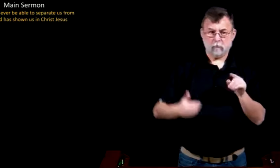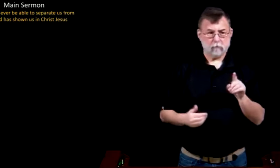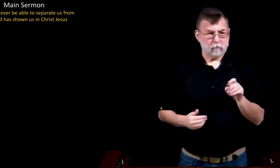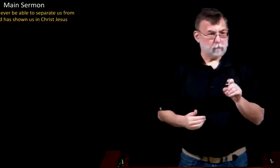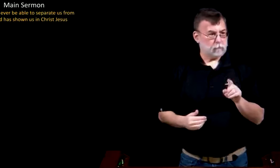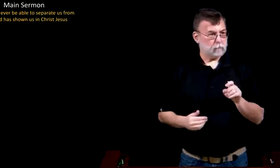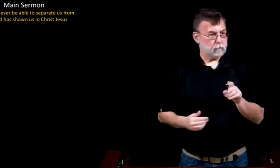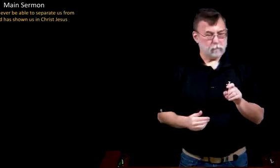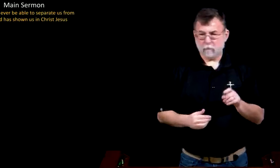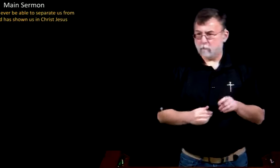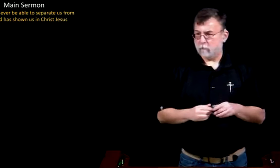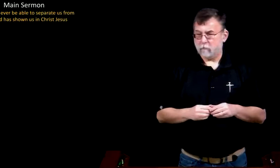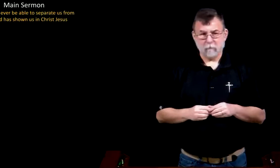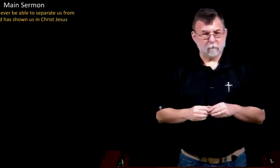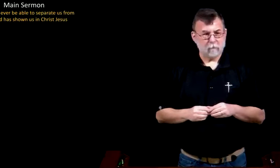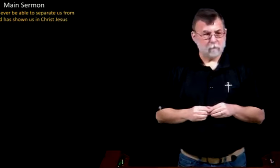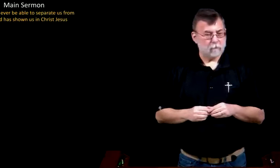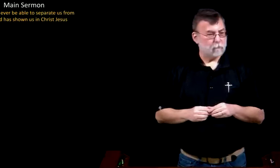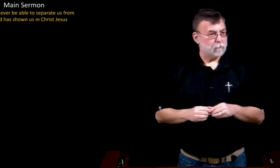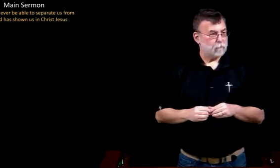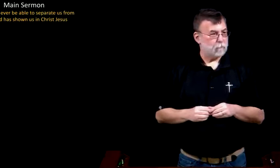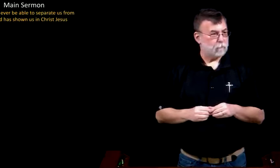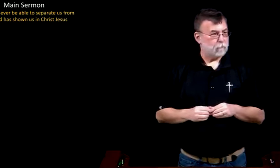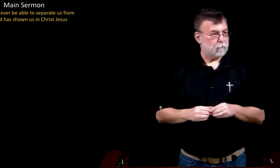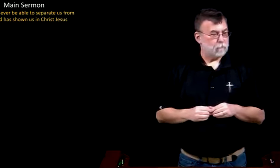feels like they can separate us from God, that they can't.